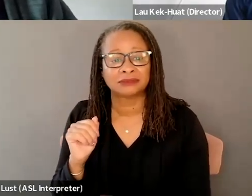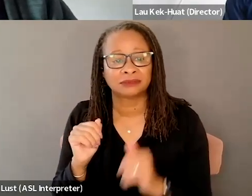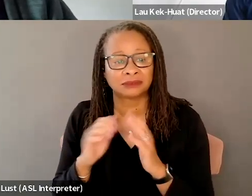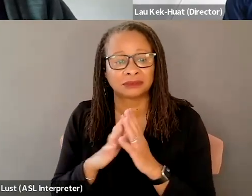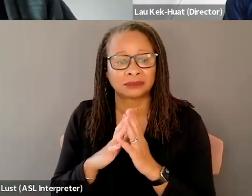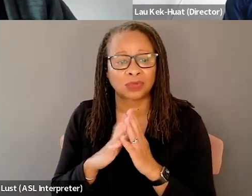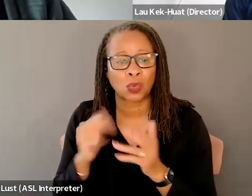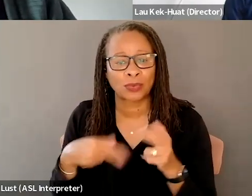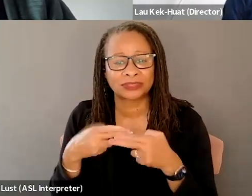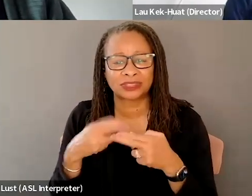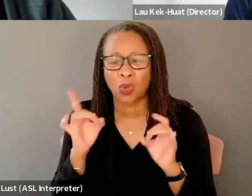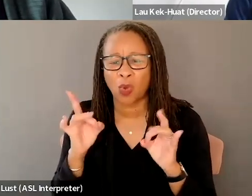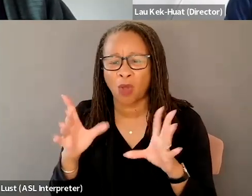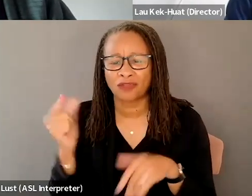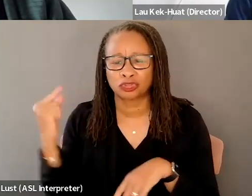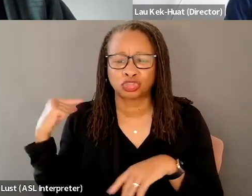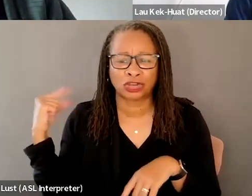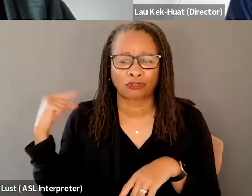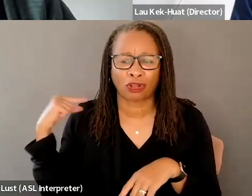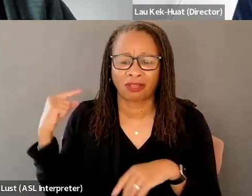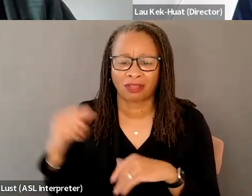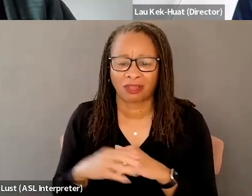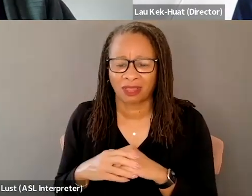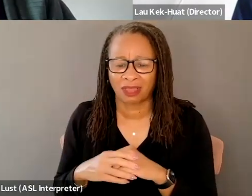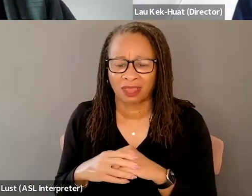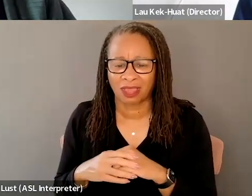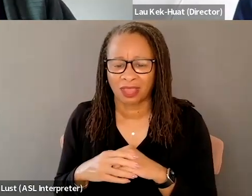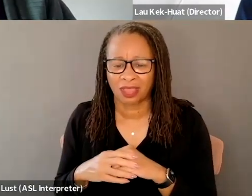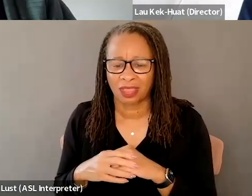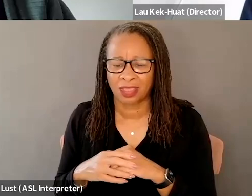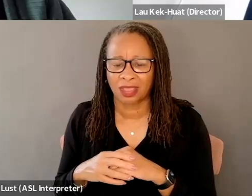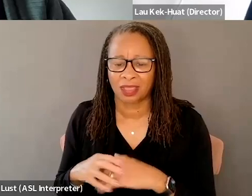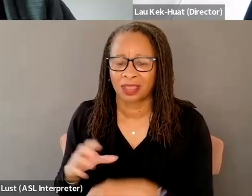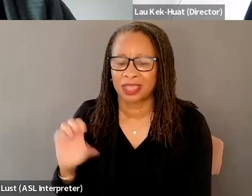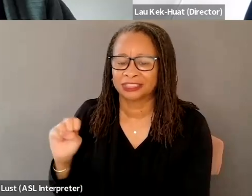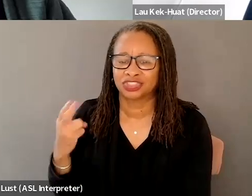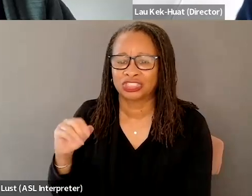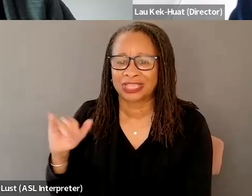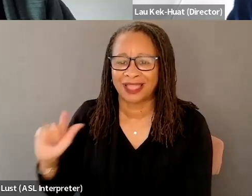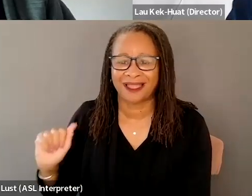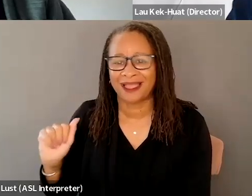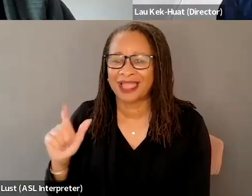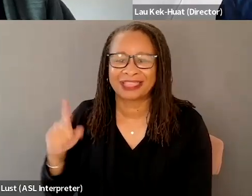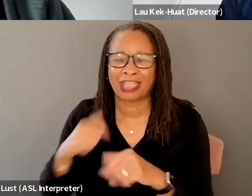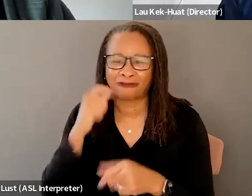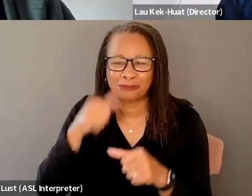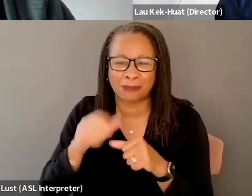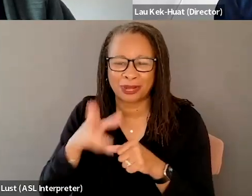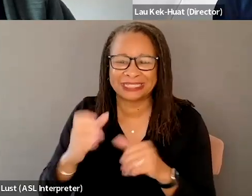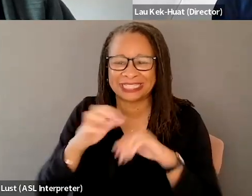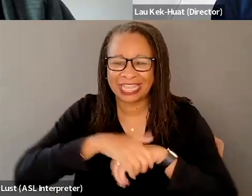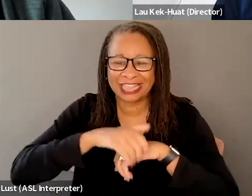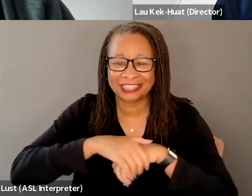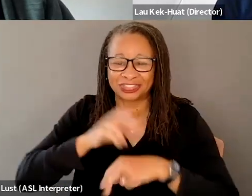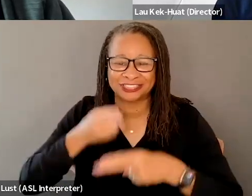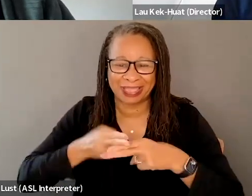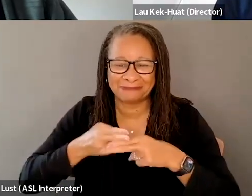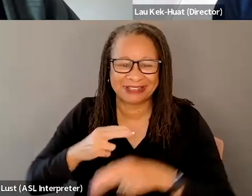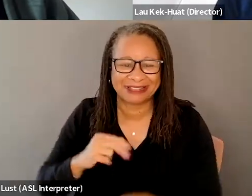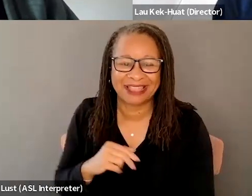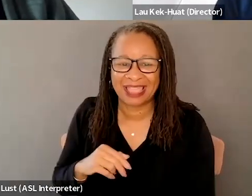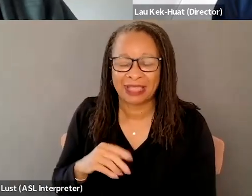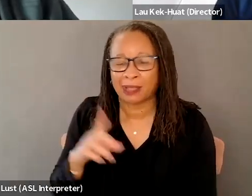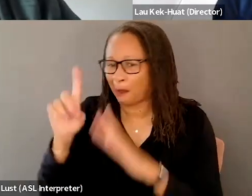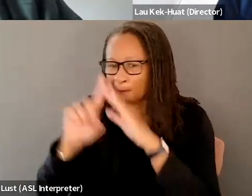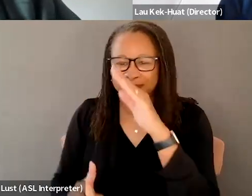the awful general. General Shi Zhenxing, I can't remember his English name. Yeah, it escapes